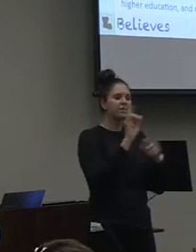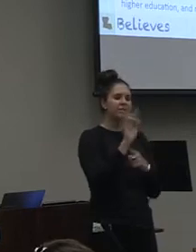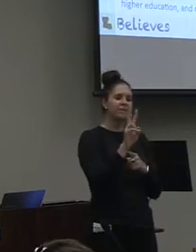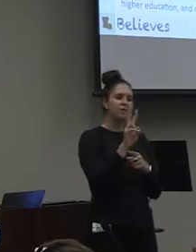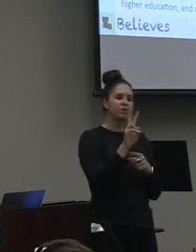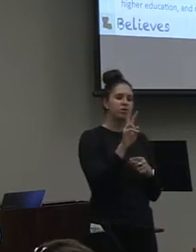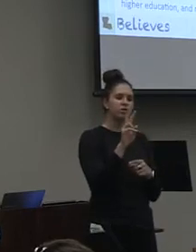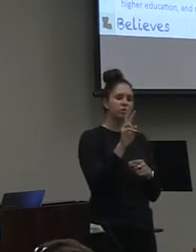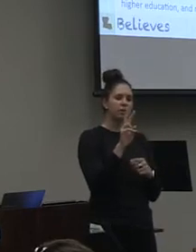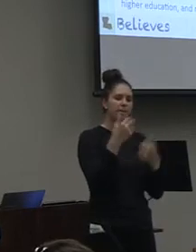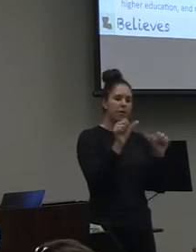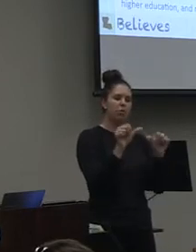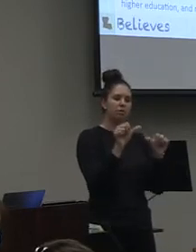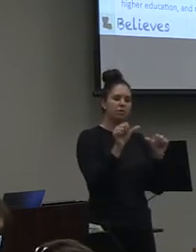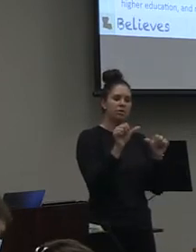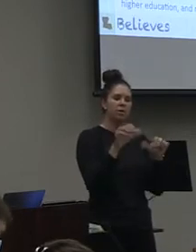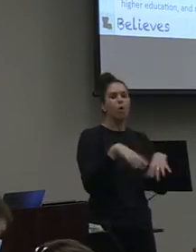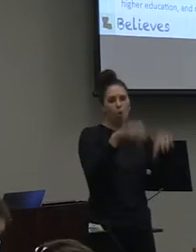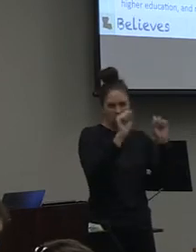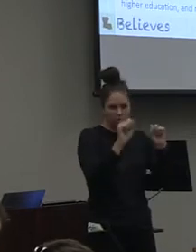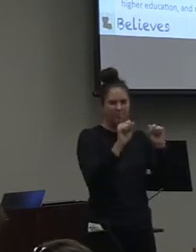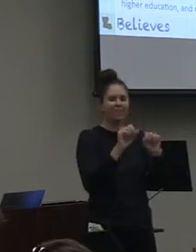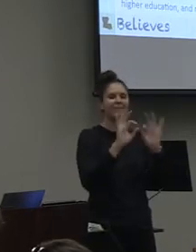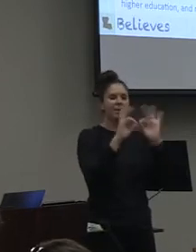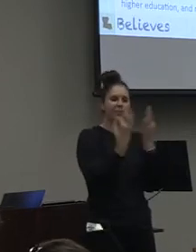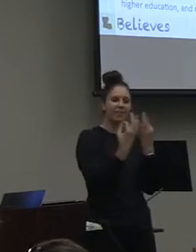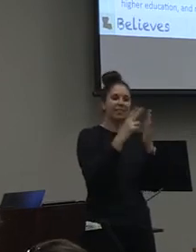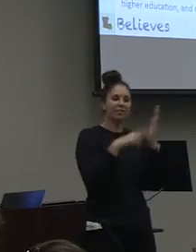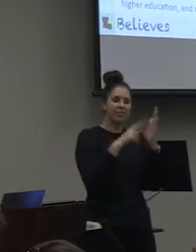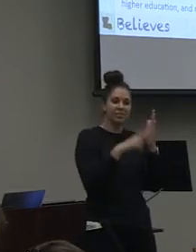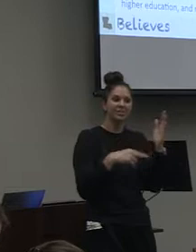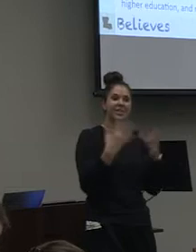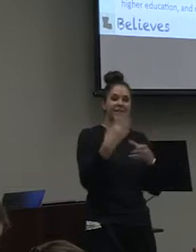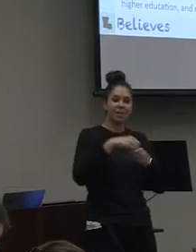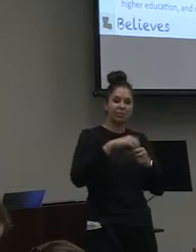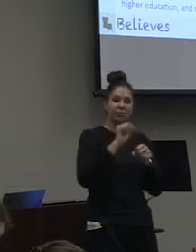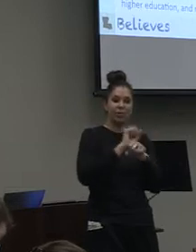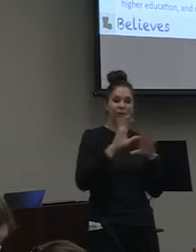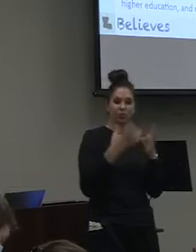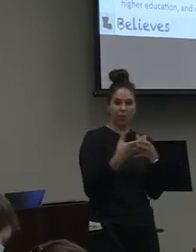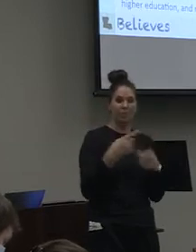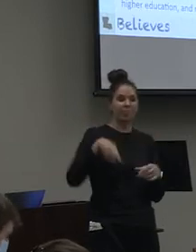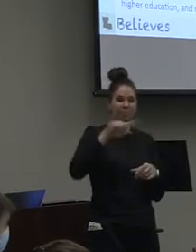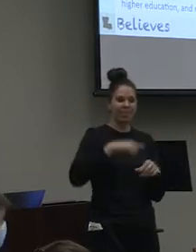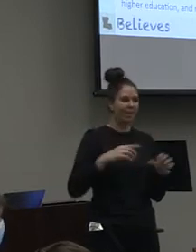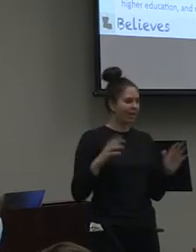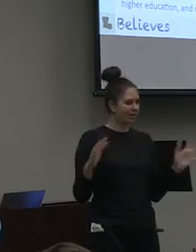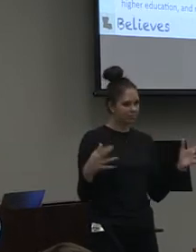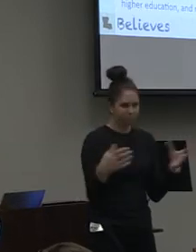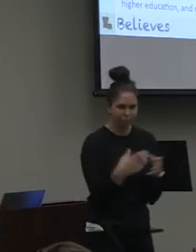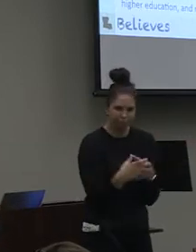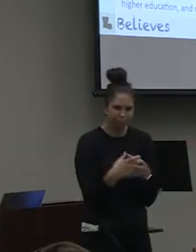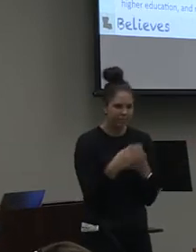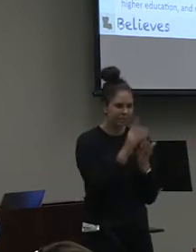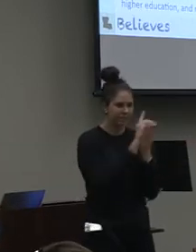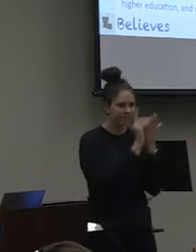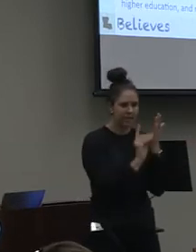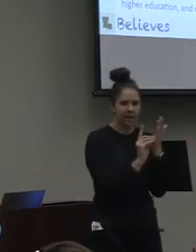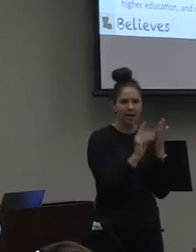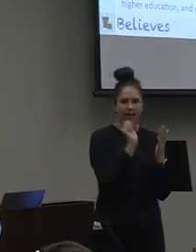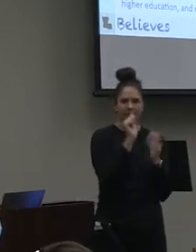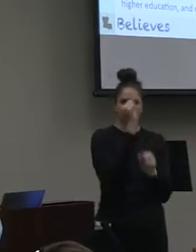division hosted a family literacy engagement work group where they came together and designed